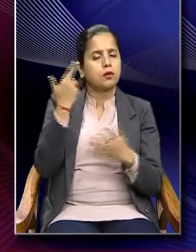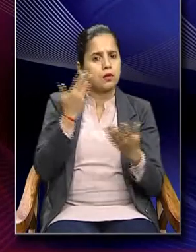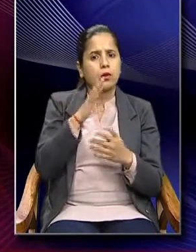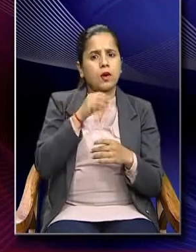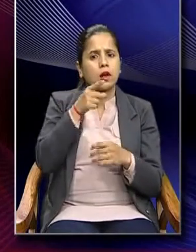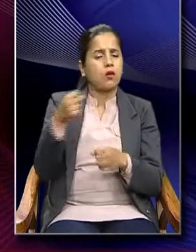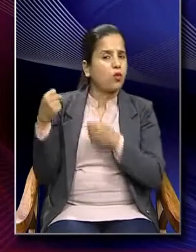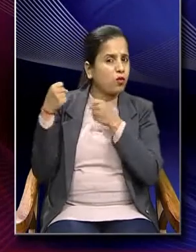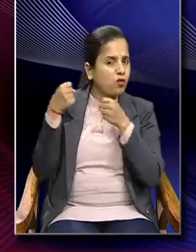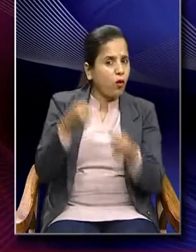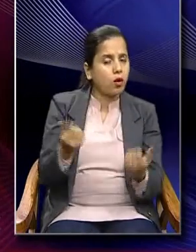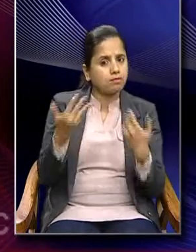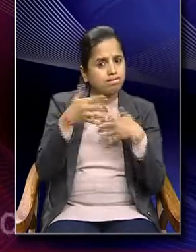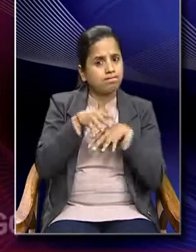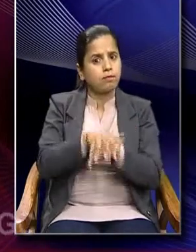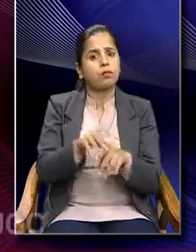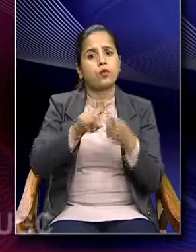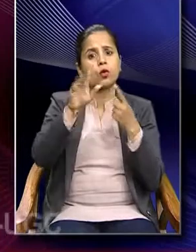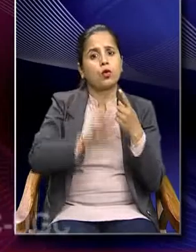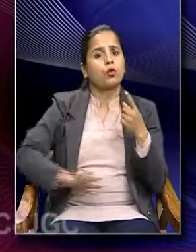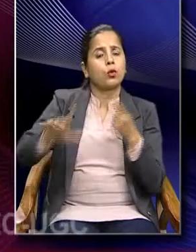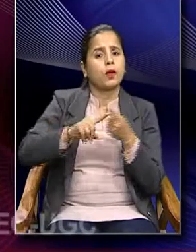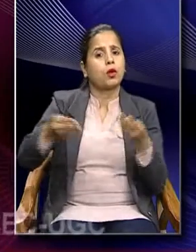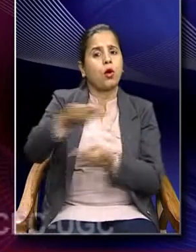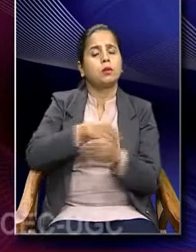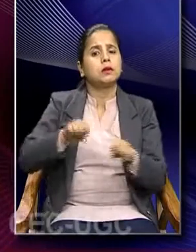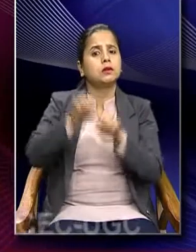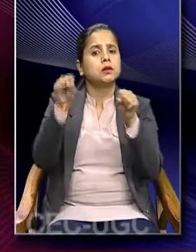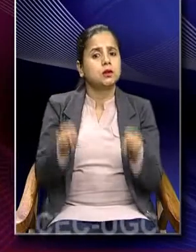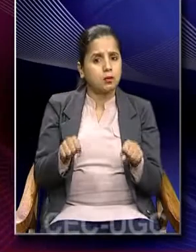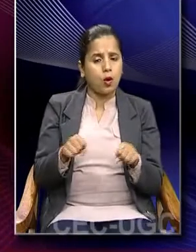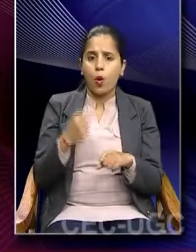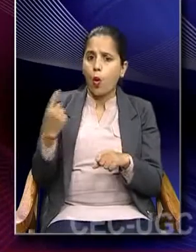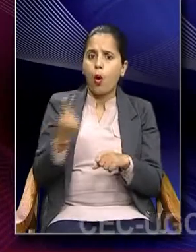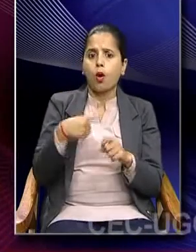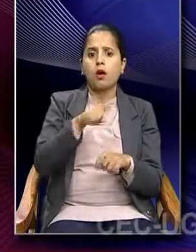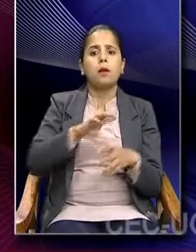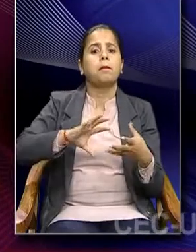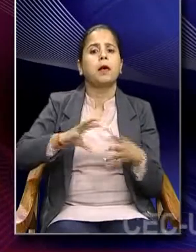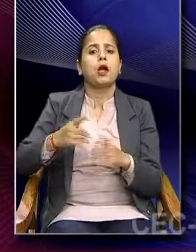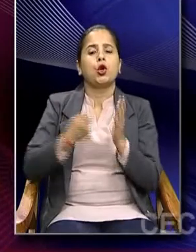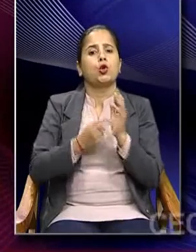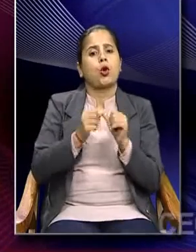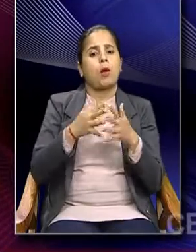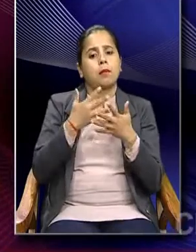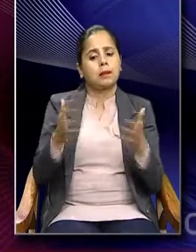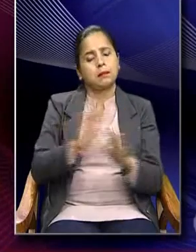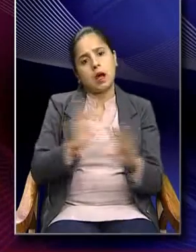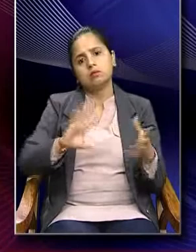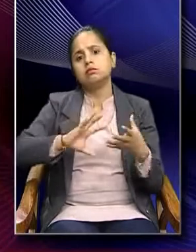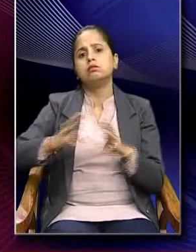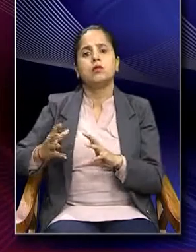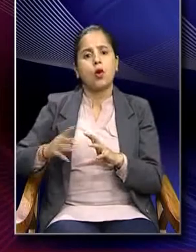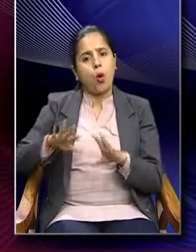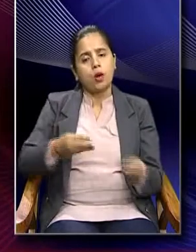coercively integrated into the European economic system only as producers of raw materials or to serve